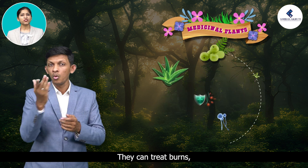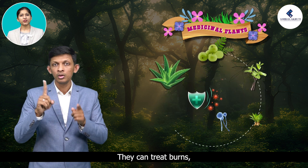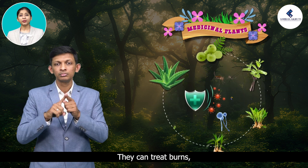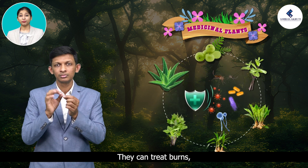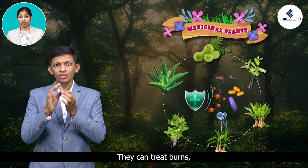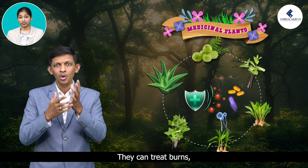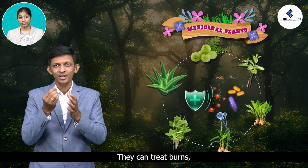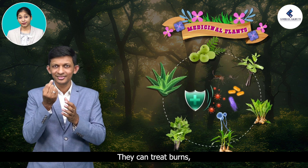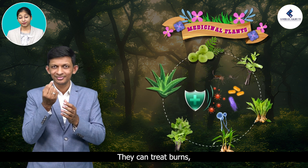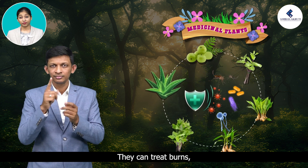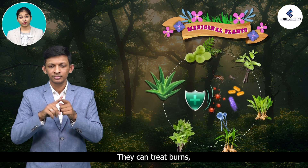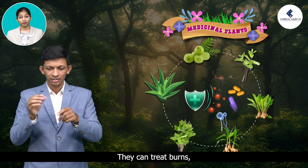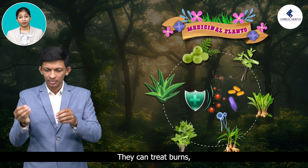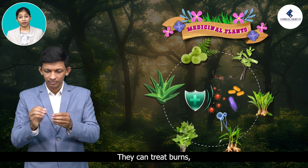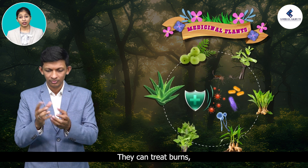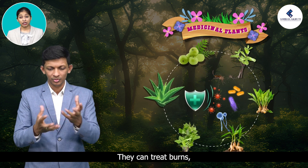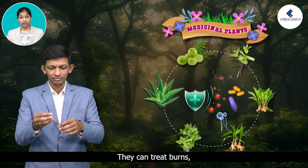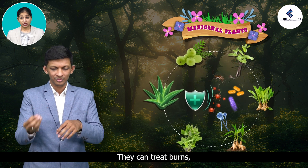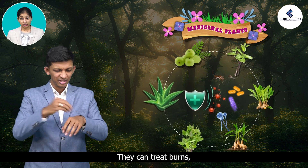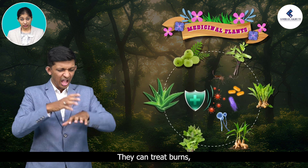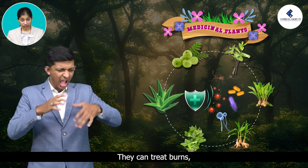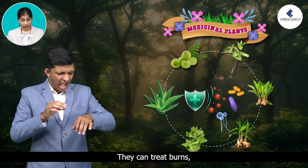They can treat burns,